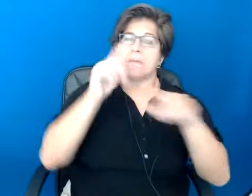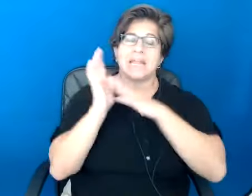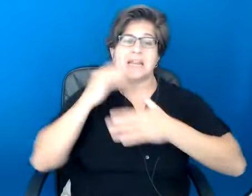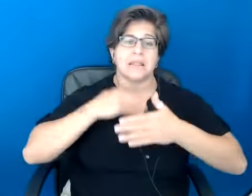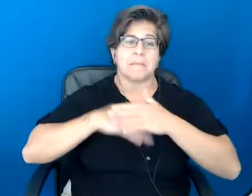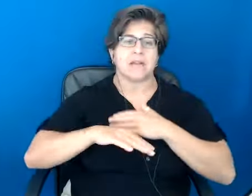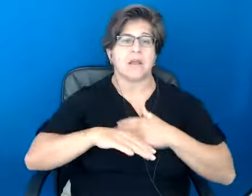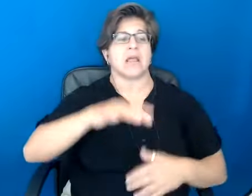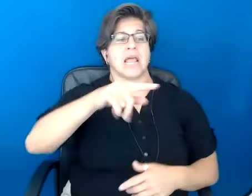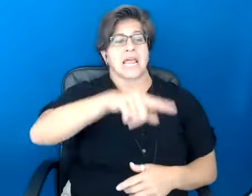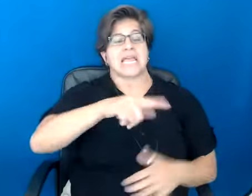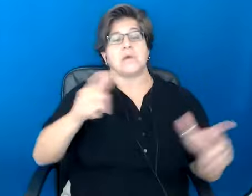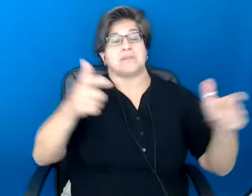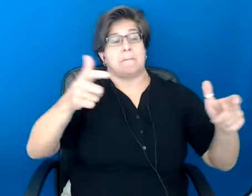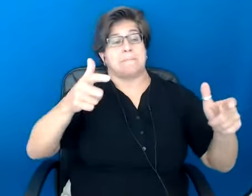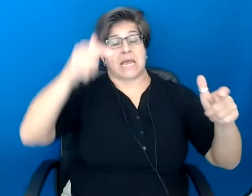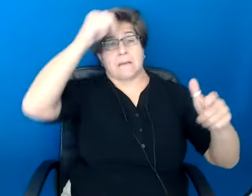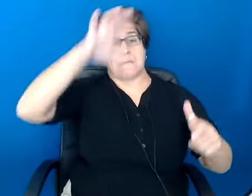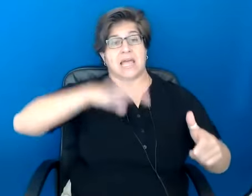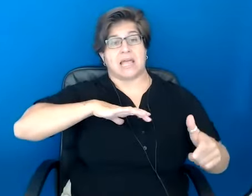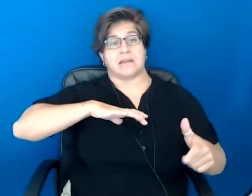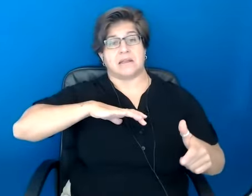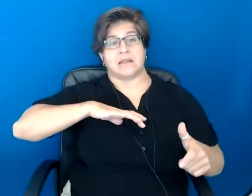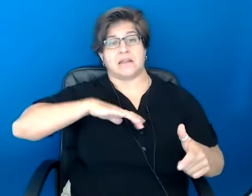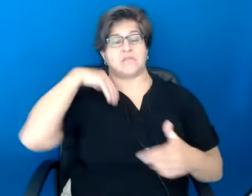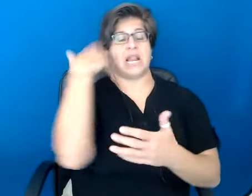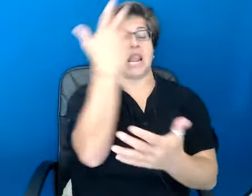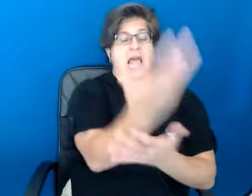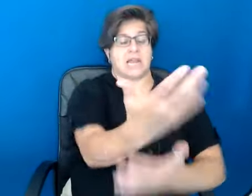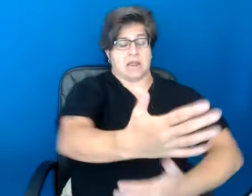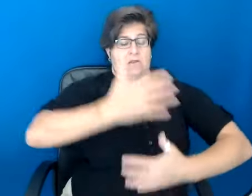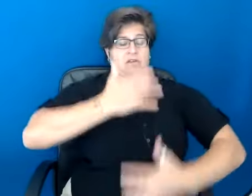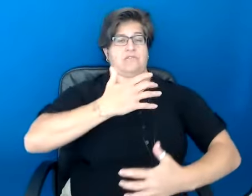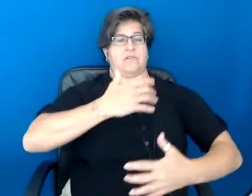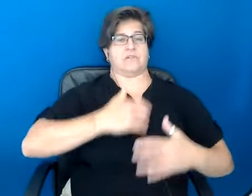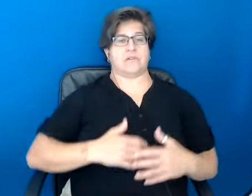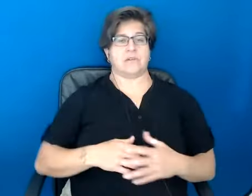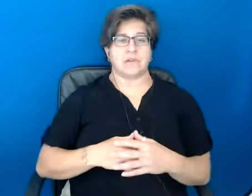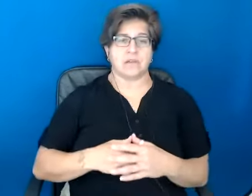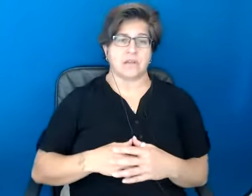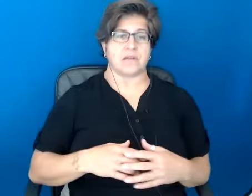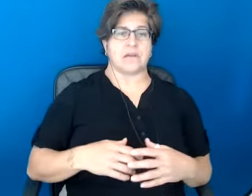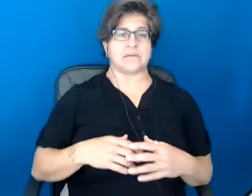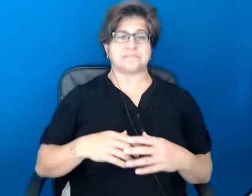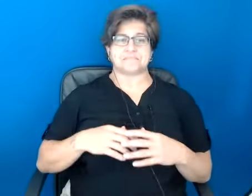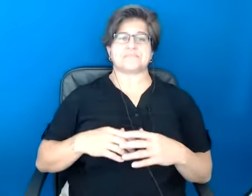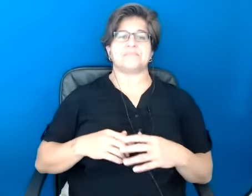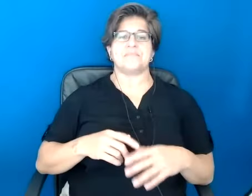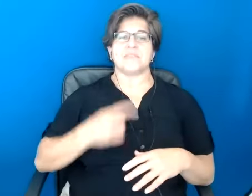her. He washed her. He did a lot of things with her. And I says, he's in the living room. She says, tell him to come in. And he came into the bedroom. And because he was a big